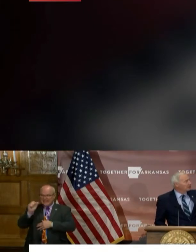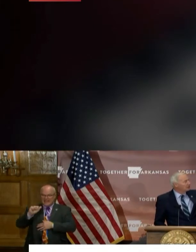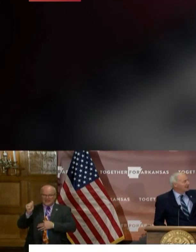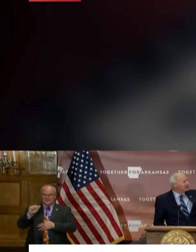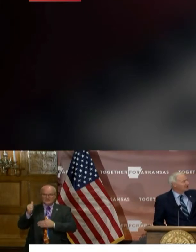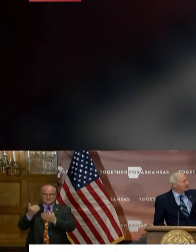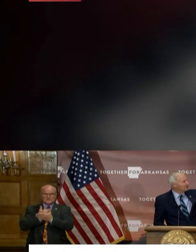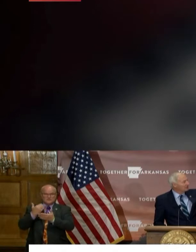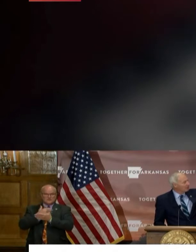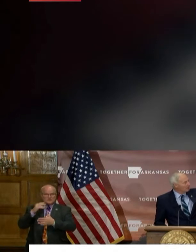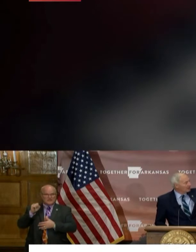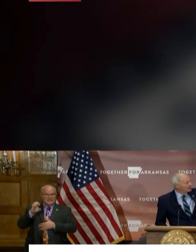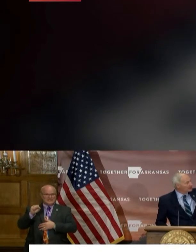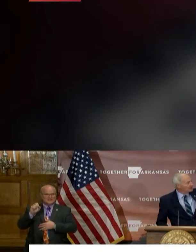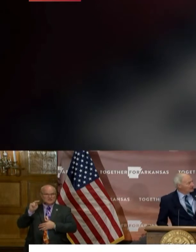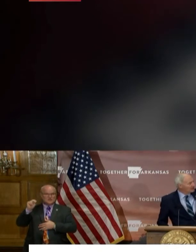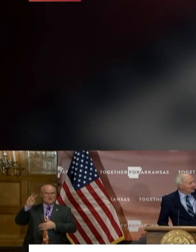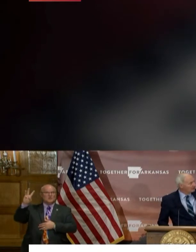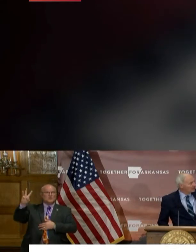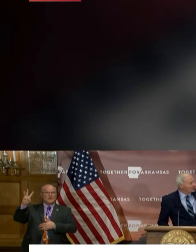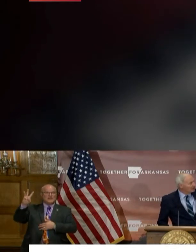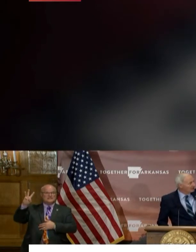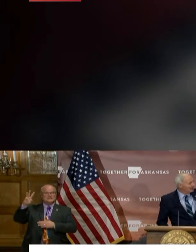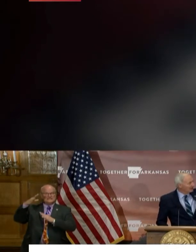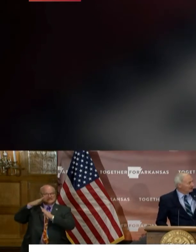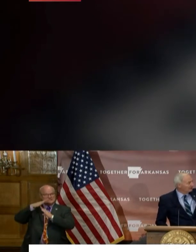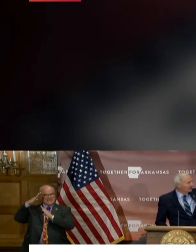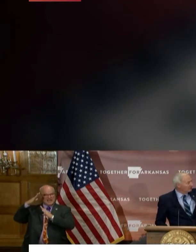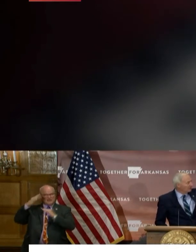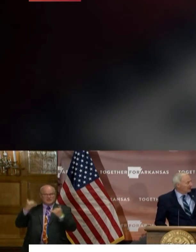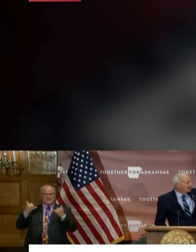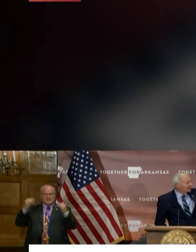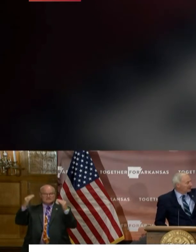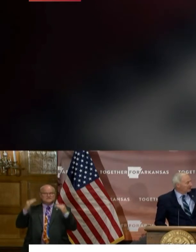average of new cases in the Northwest is the top region,